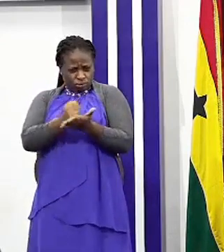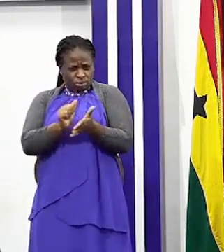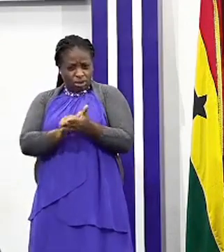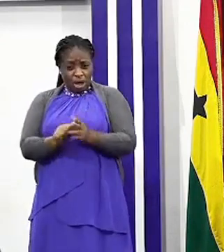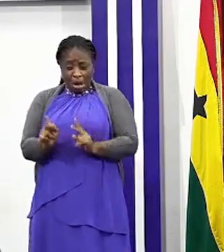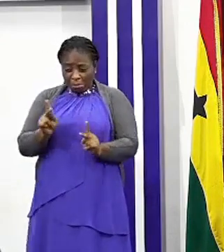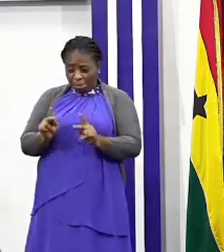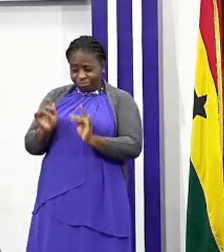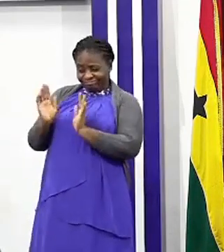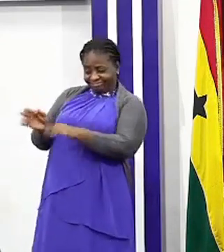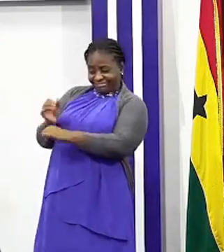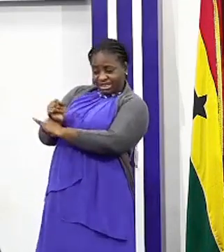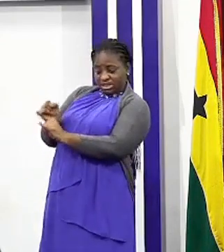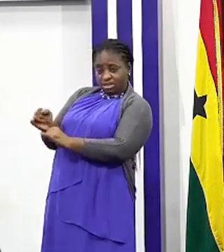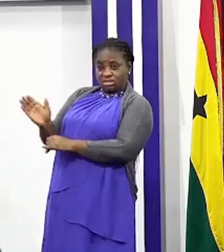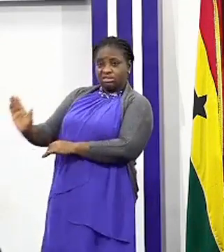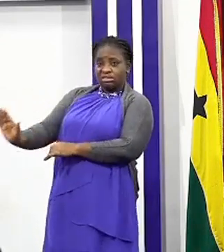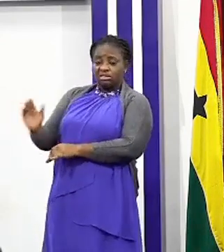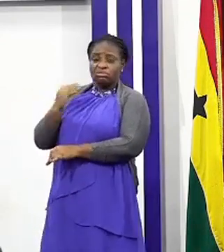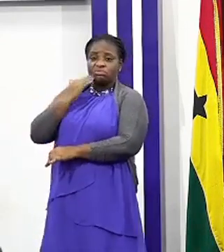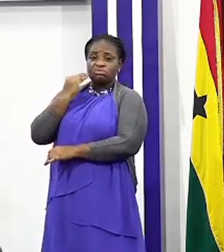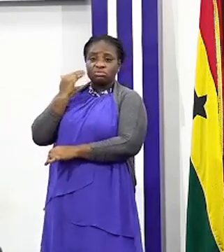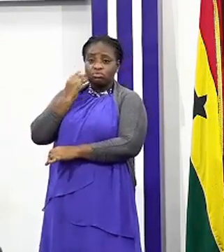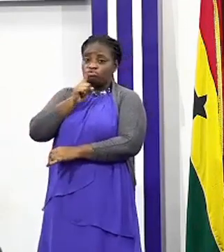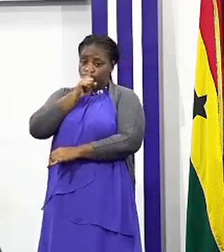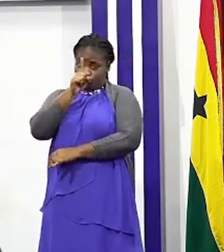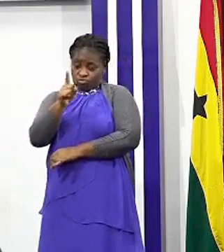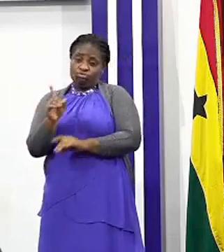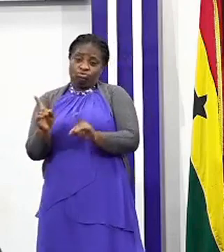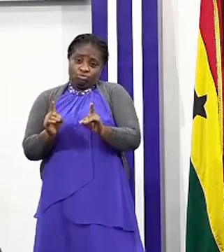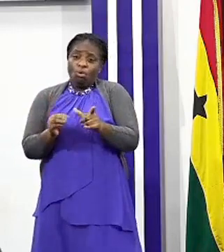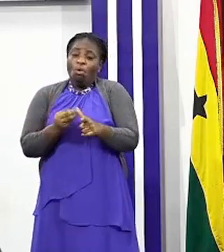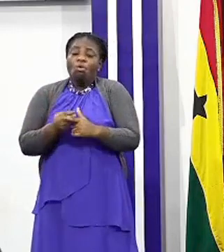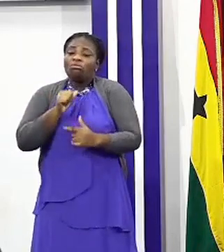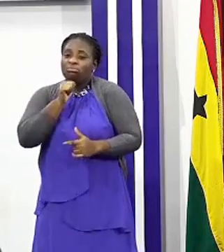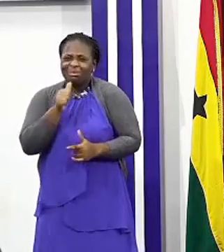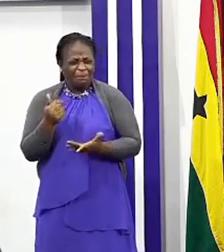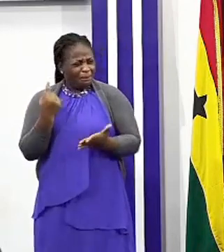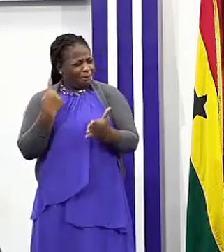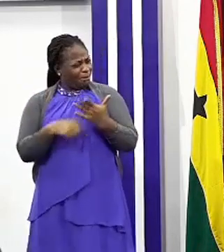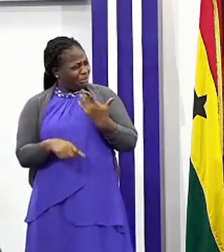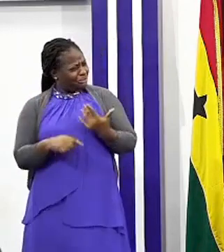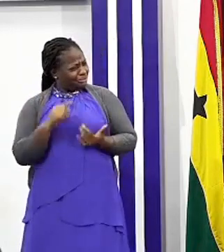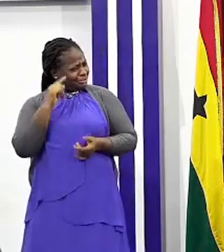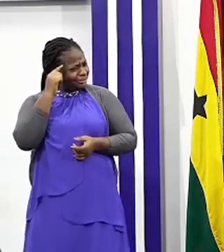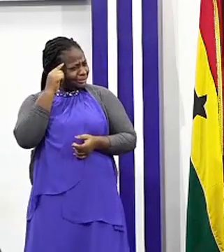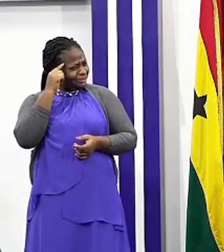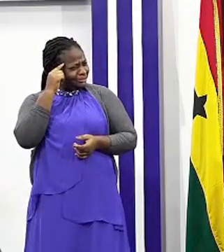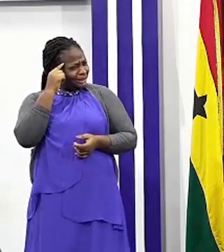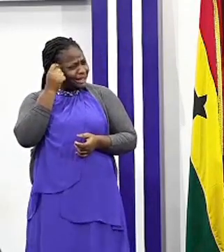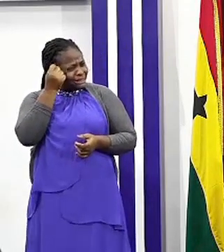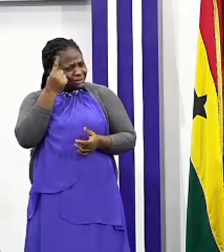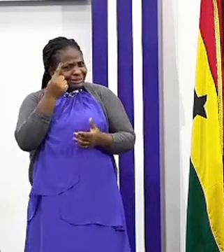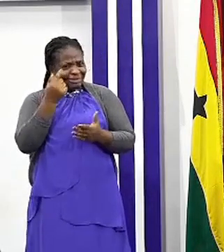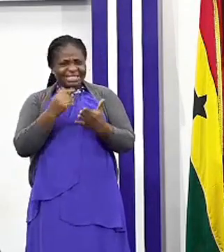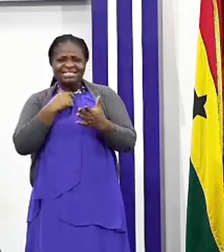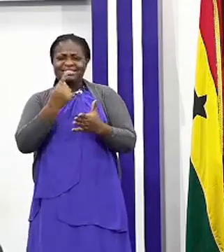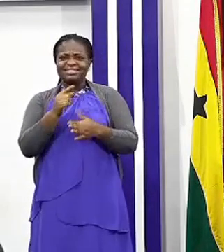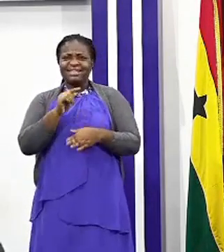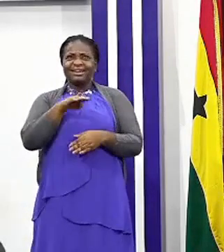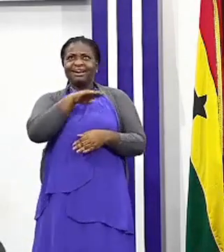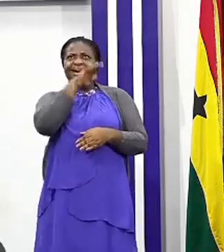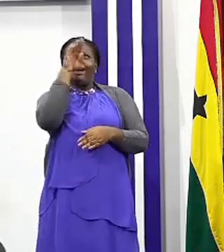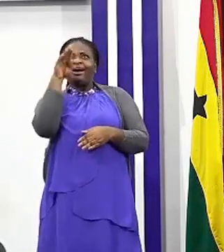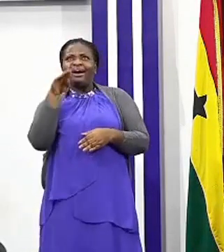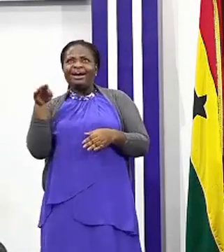should self-isolate? They are really self-isolating. What do you mean when you say the curve flattening? And what do you say